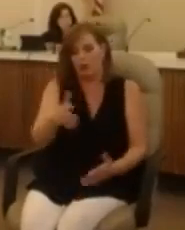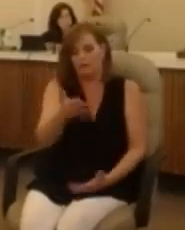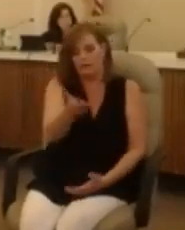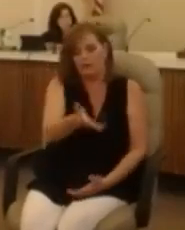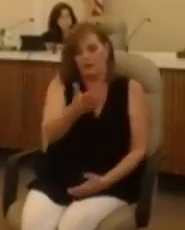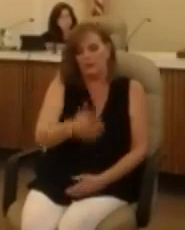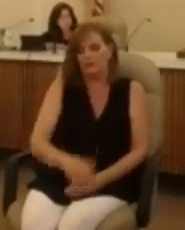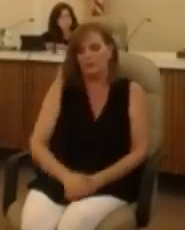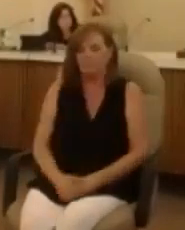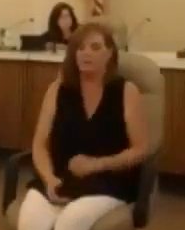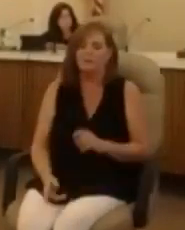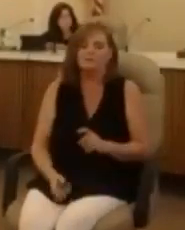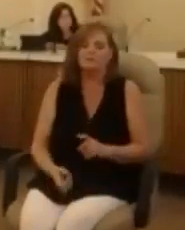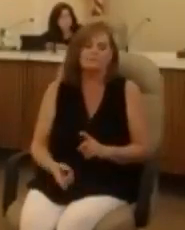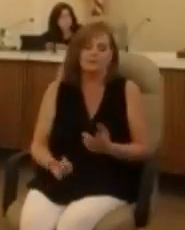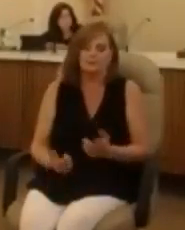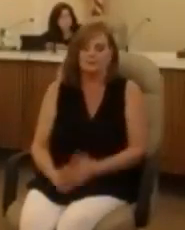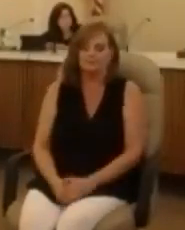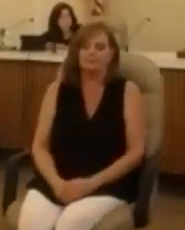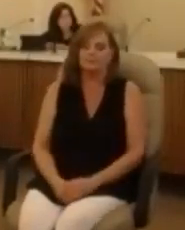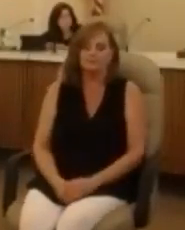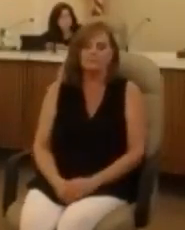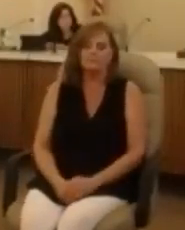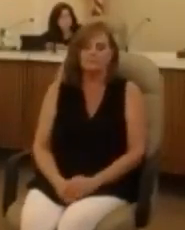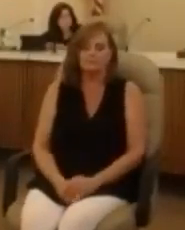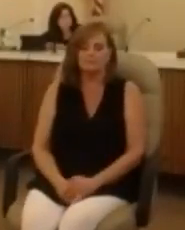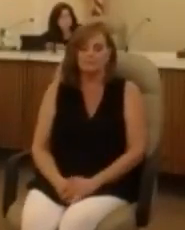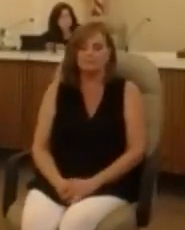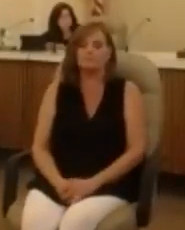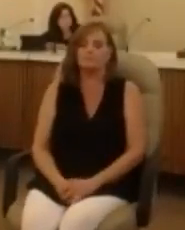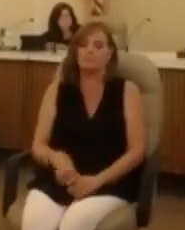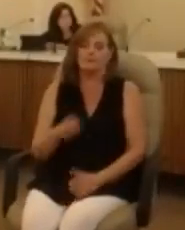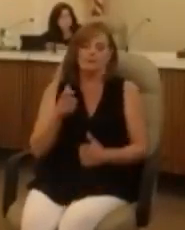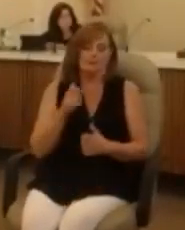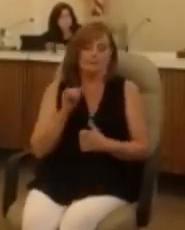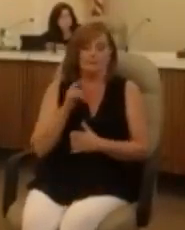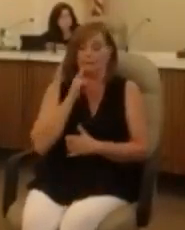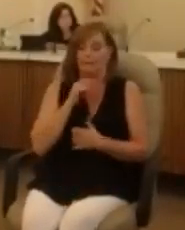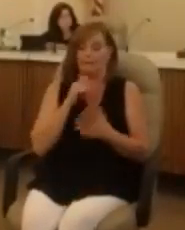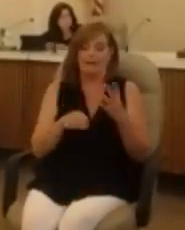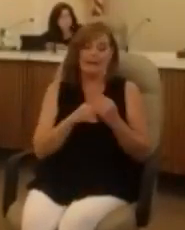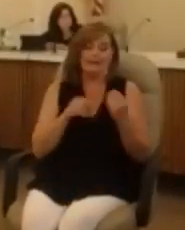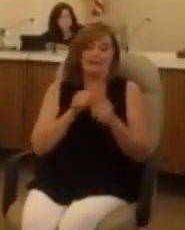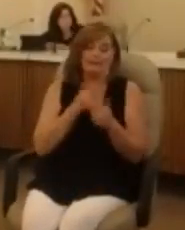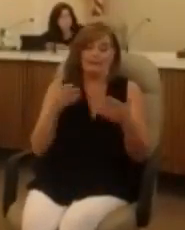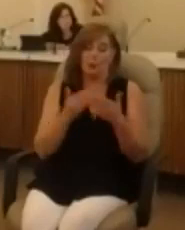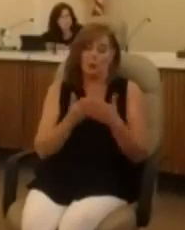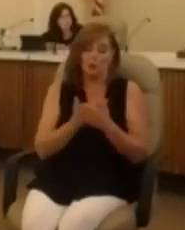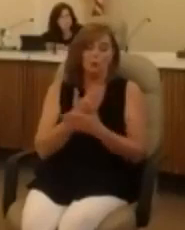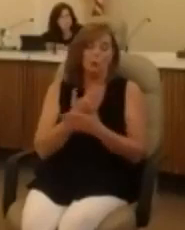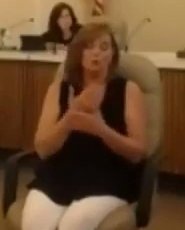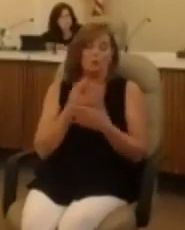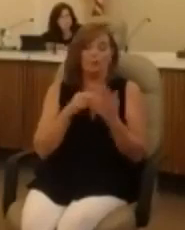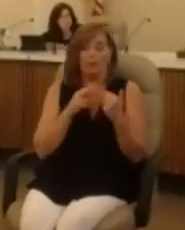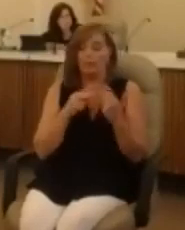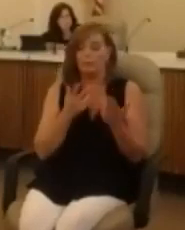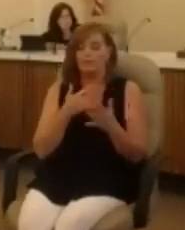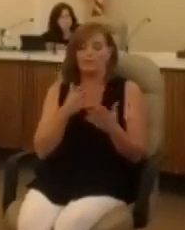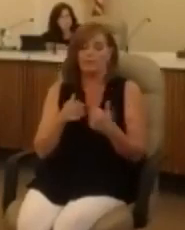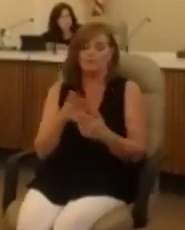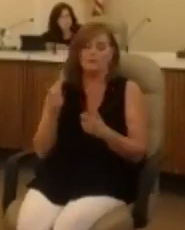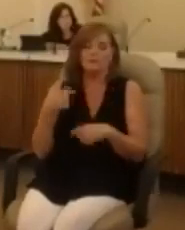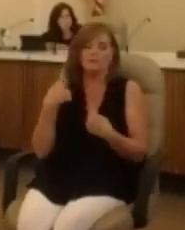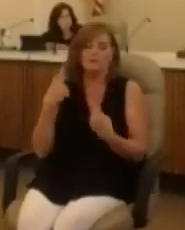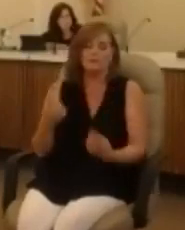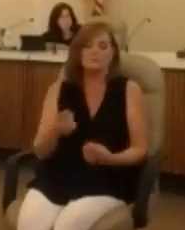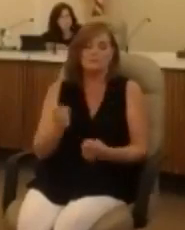Dr. Burns, as well as anything that is new that has been added since the creation of